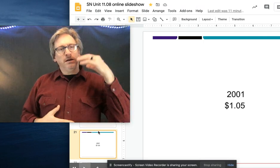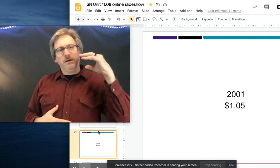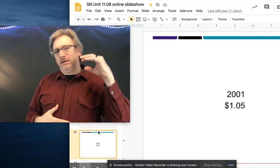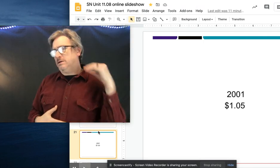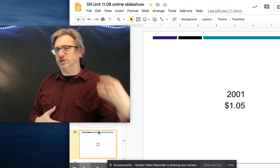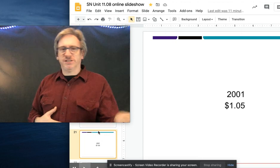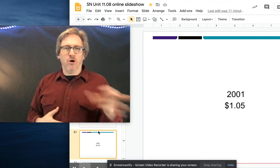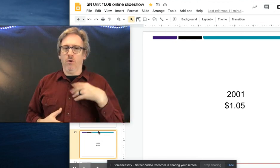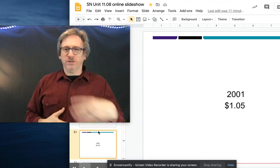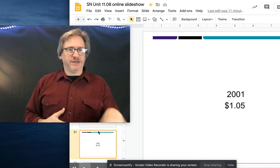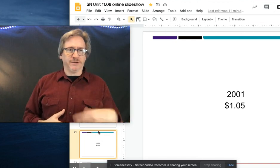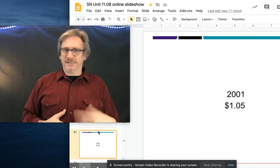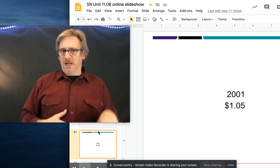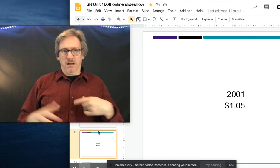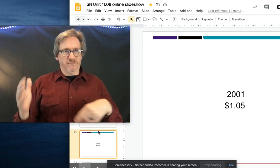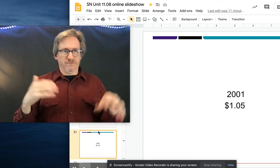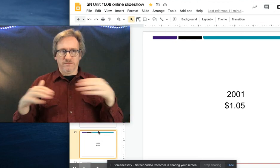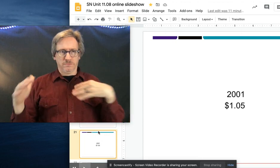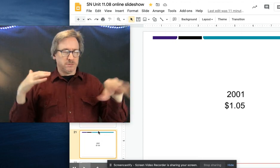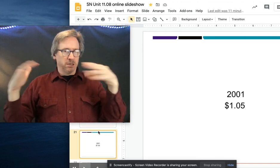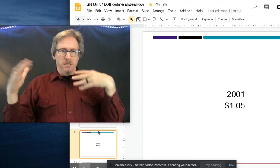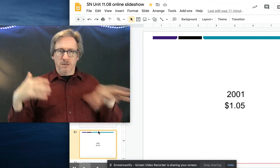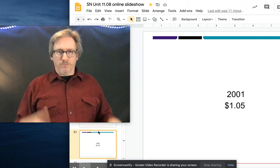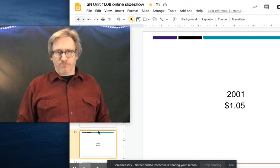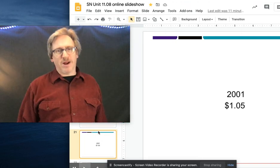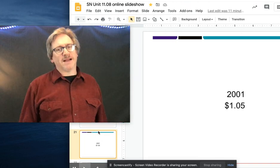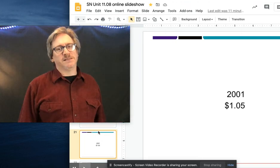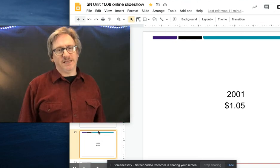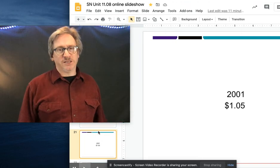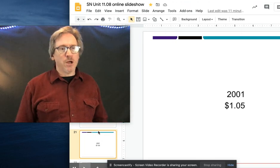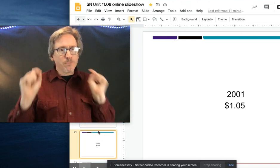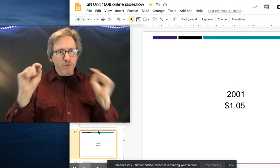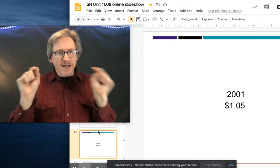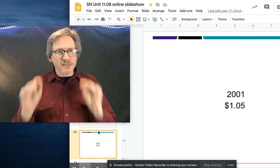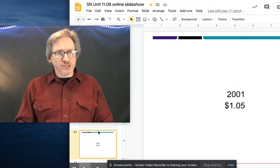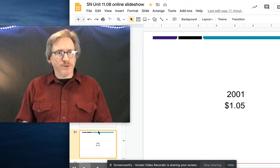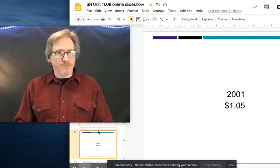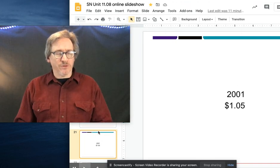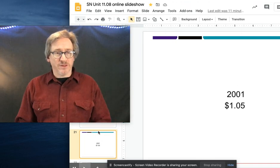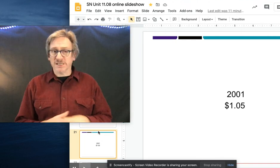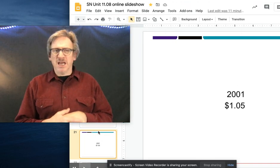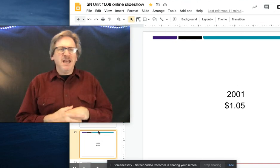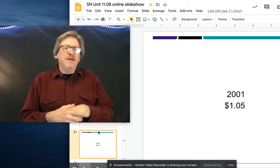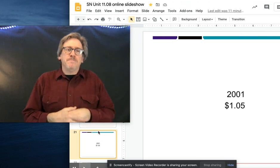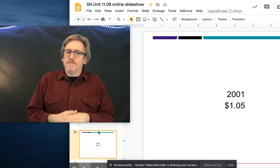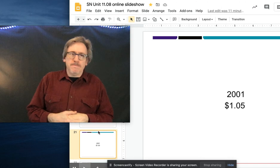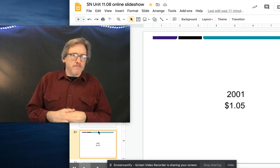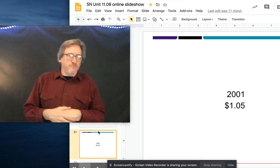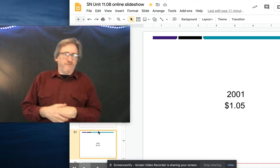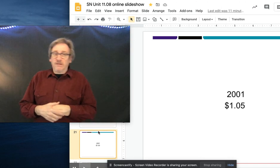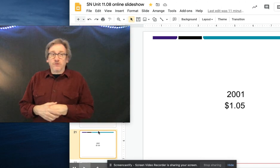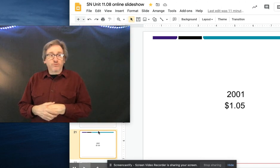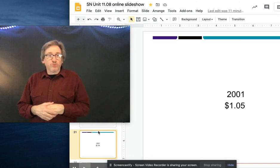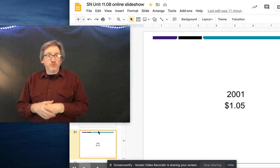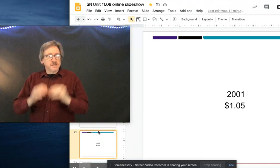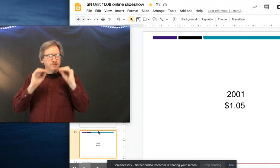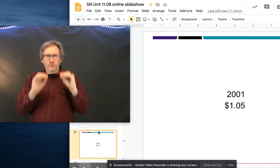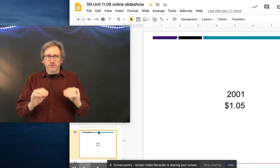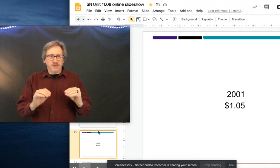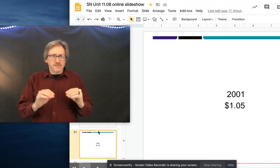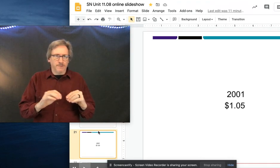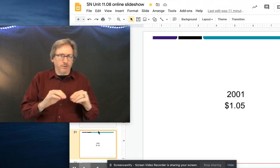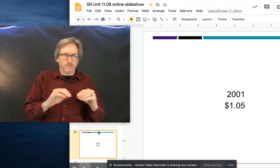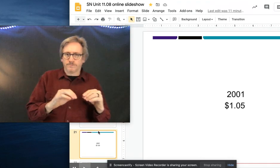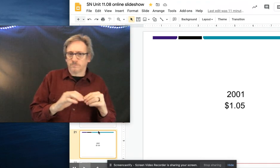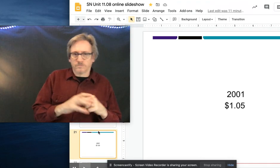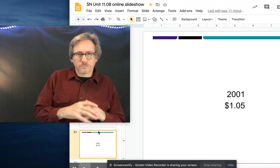And then just a whole series of practice things. Practice doing both of these. Follow the rules. They're